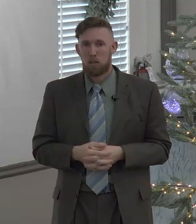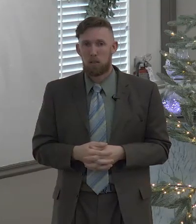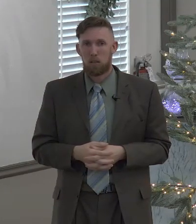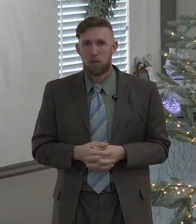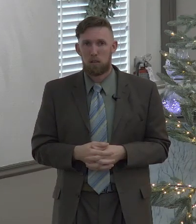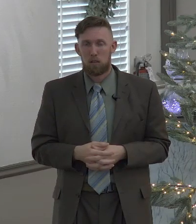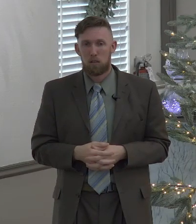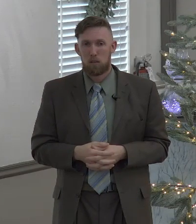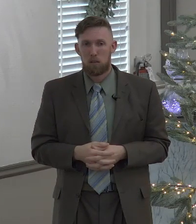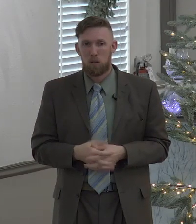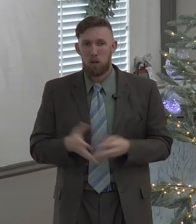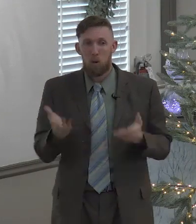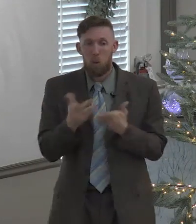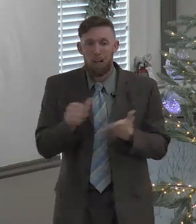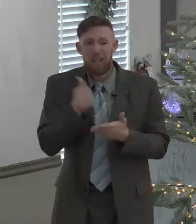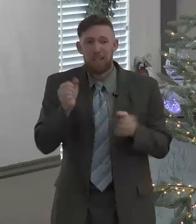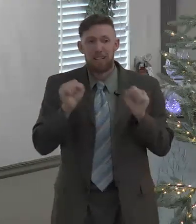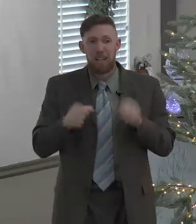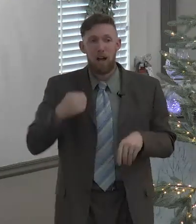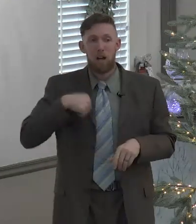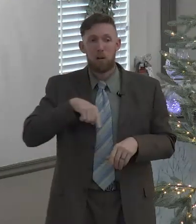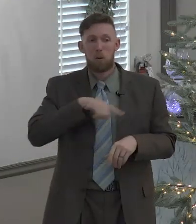But boy, what else can he do?